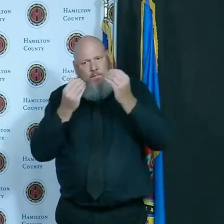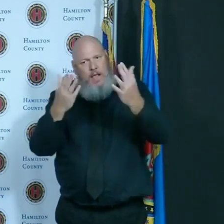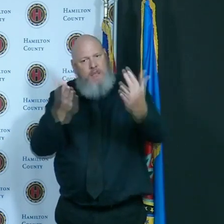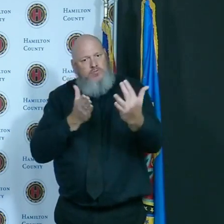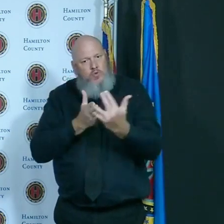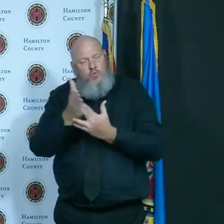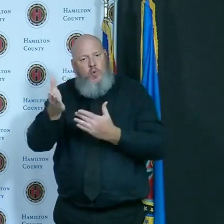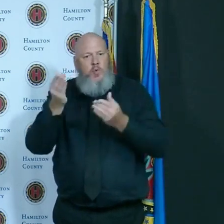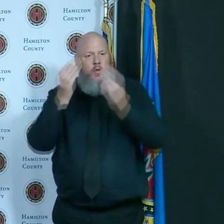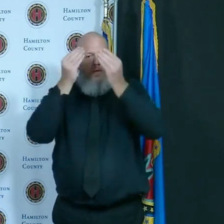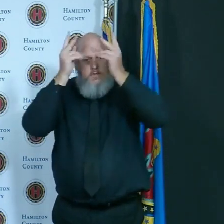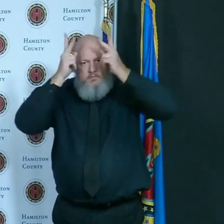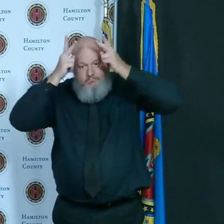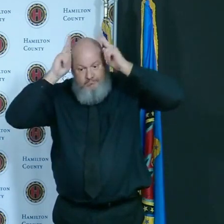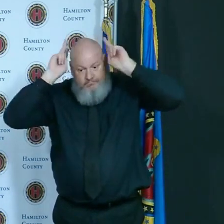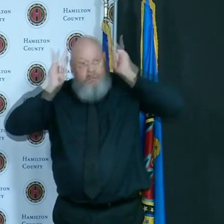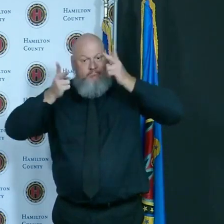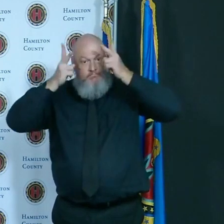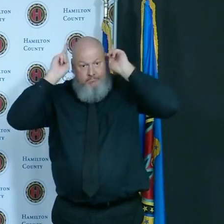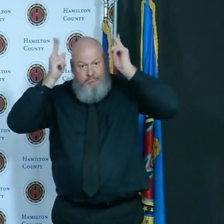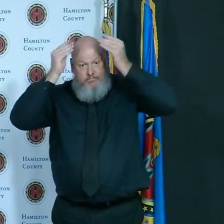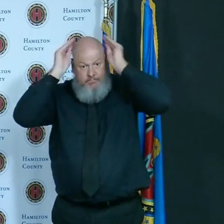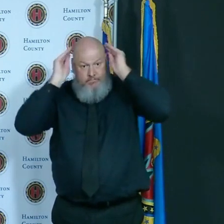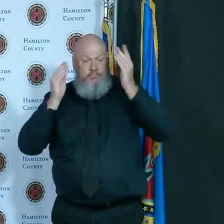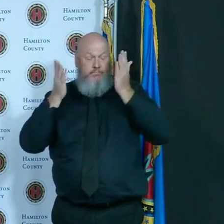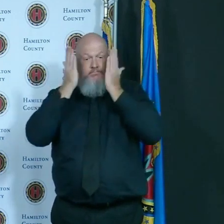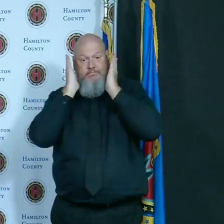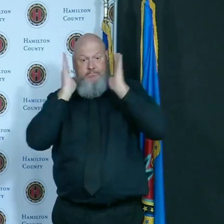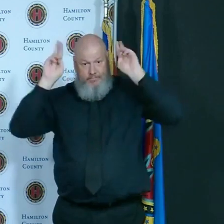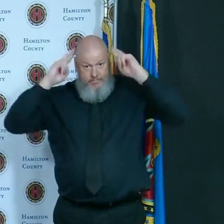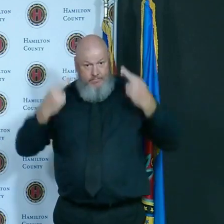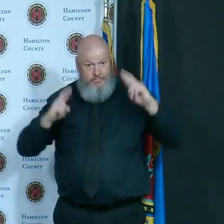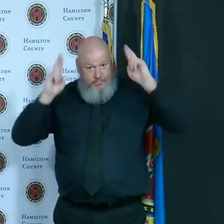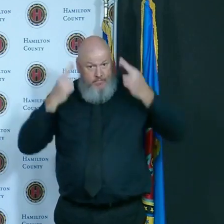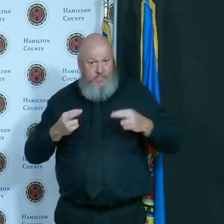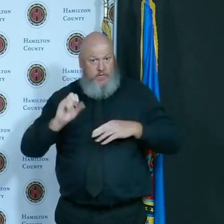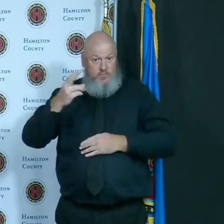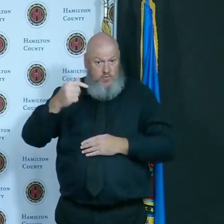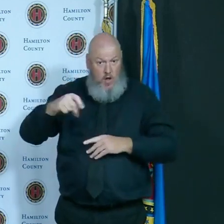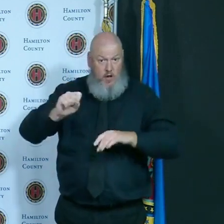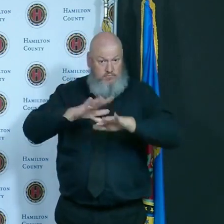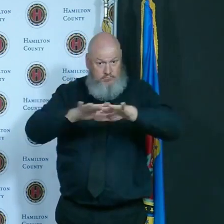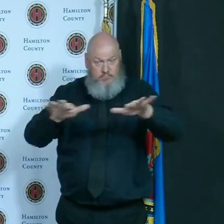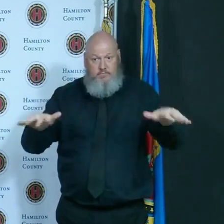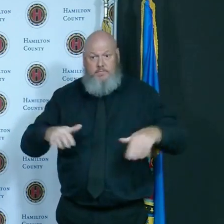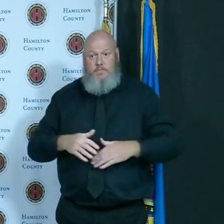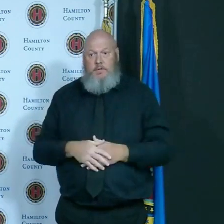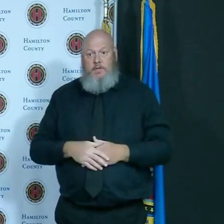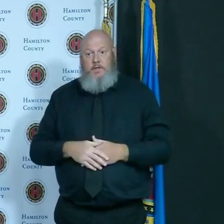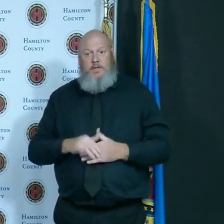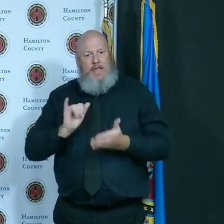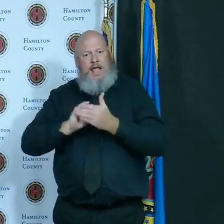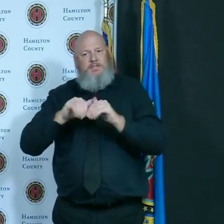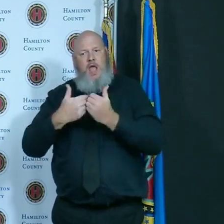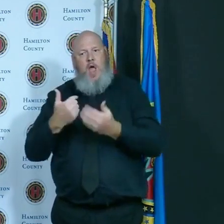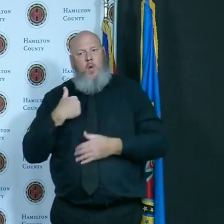through word of mouth. Many of those businesses are closed. So the economic impact to the Black community is